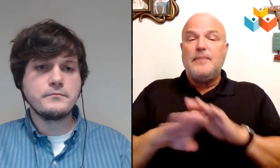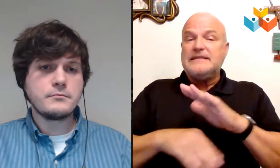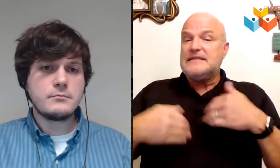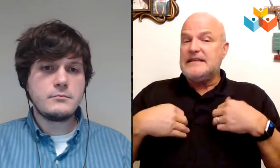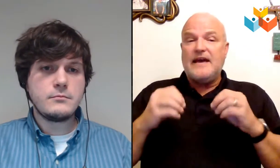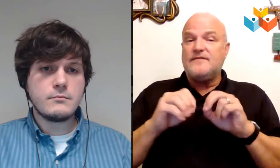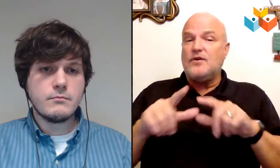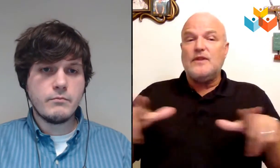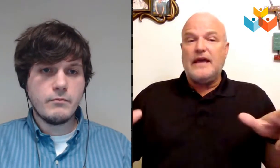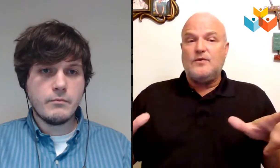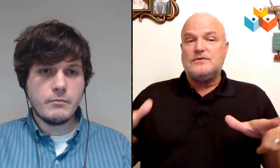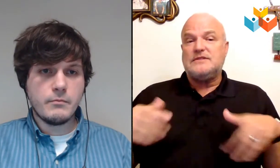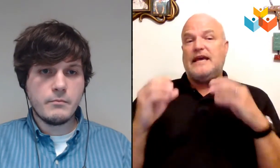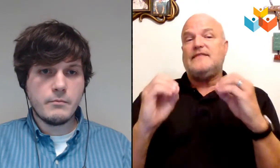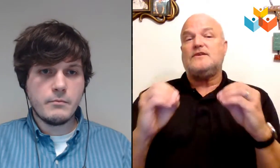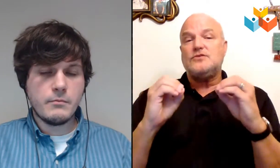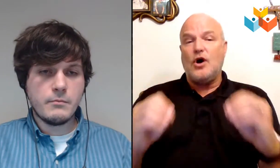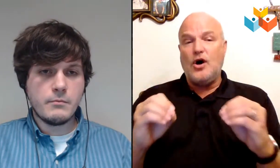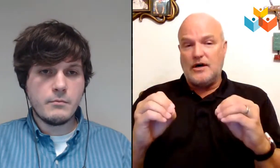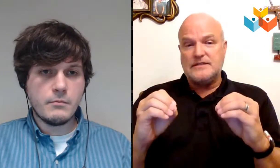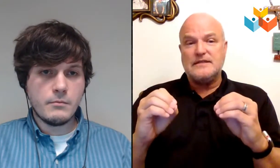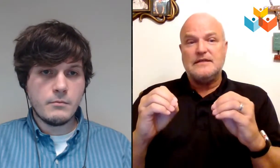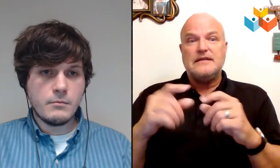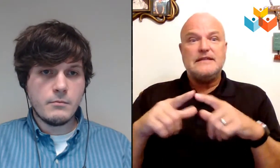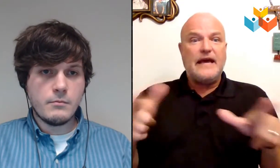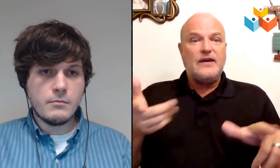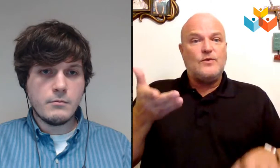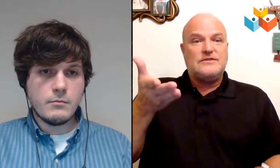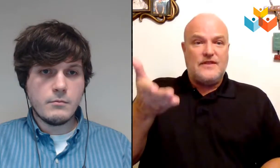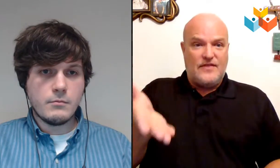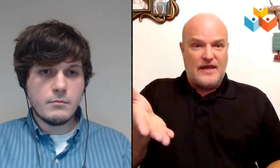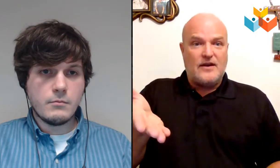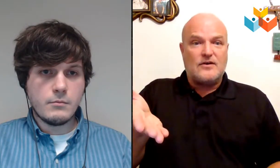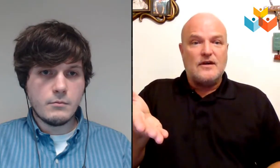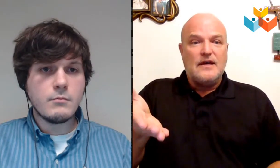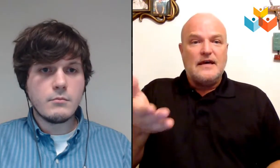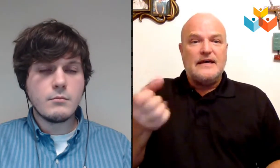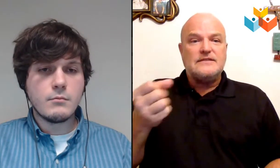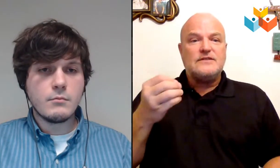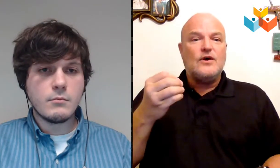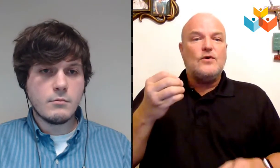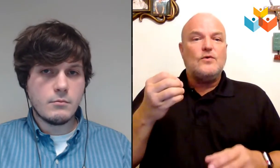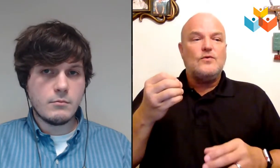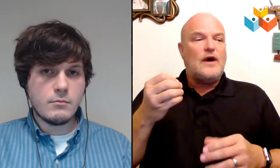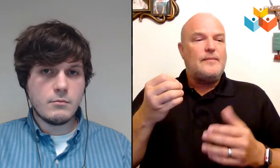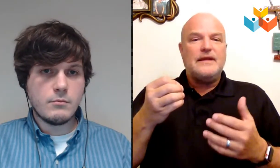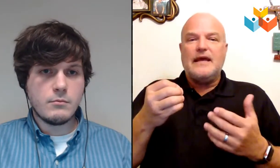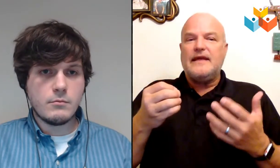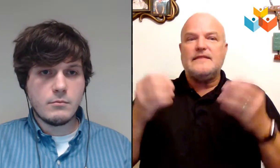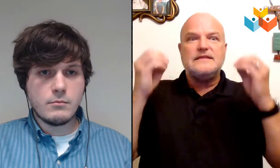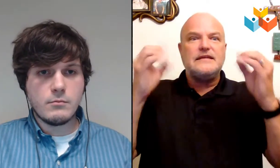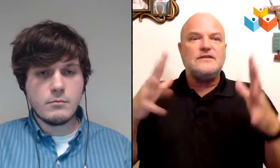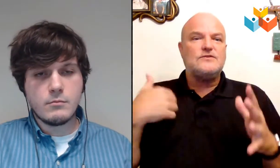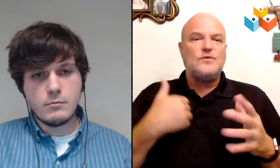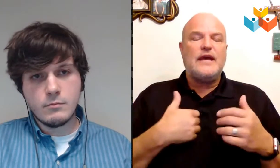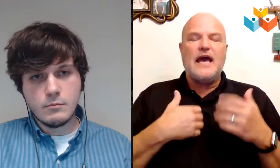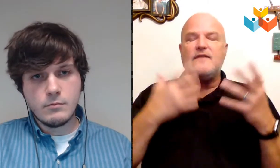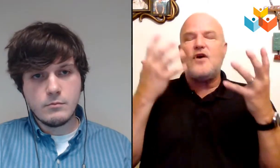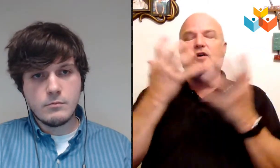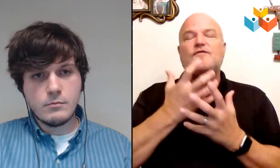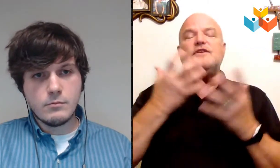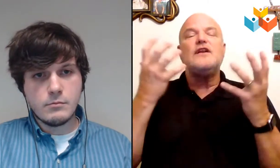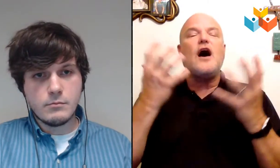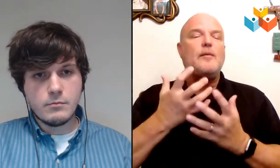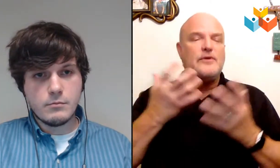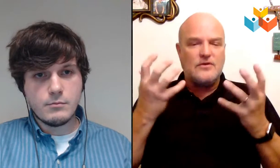4 basically have no language, and they're taught language there. And so, and the teachers we